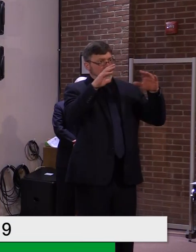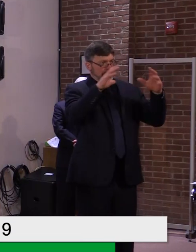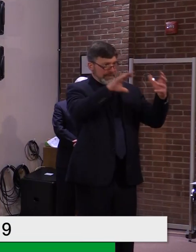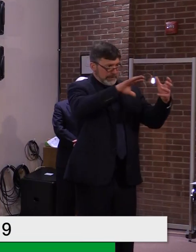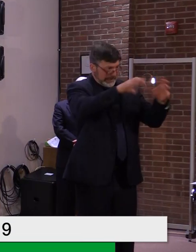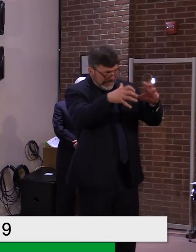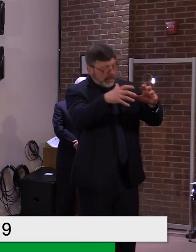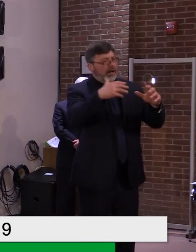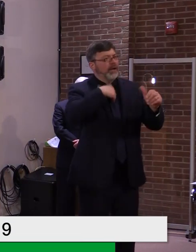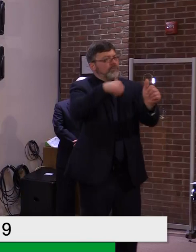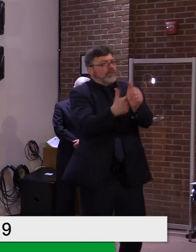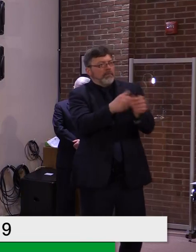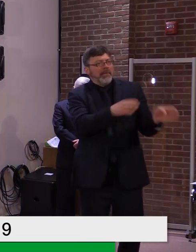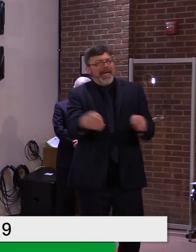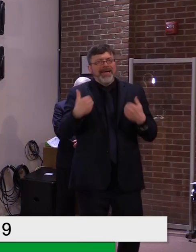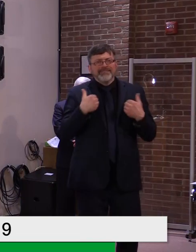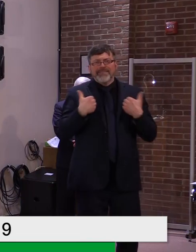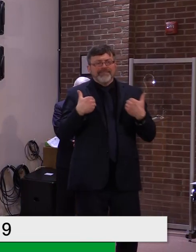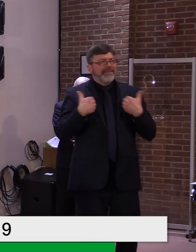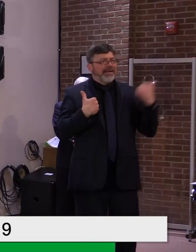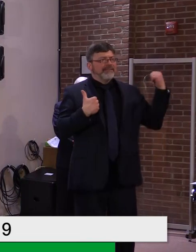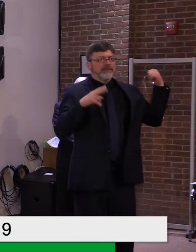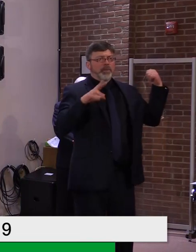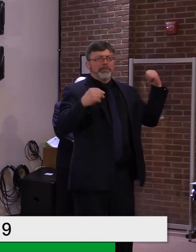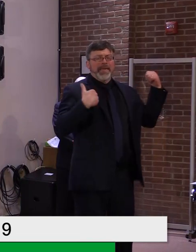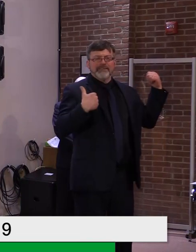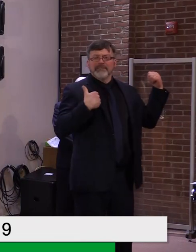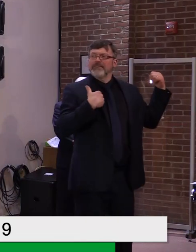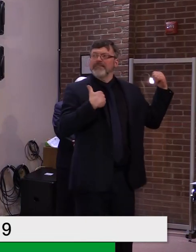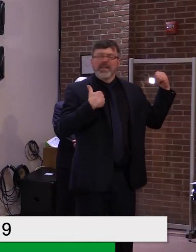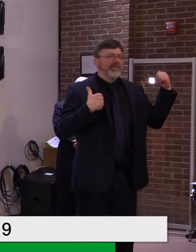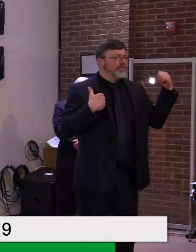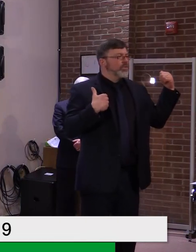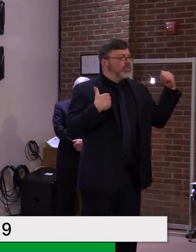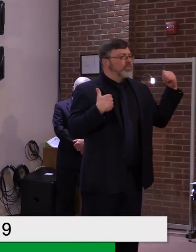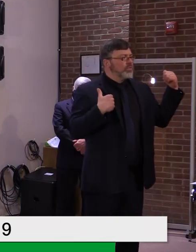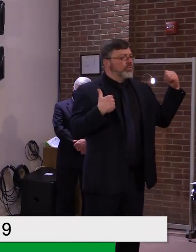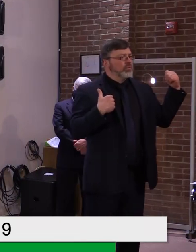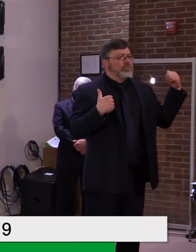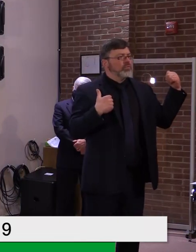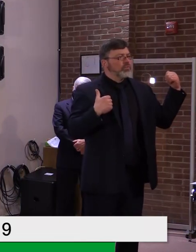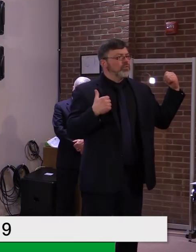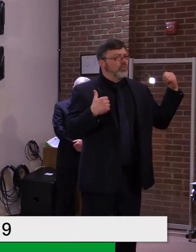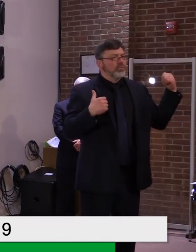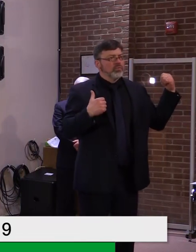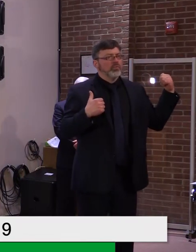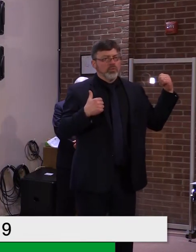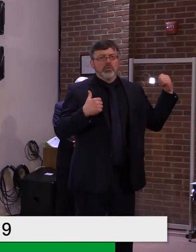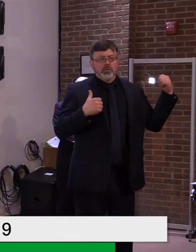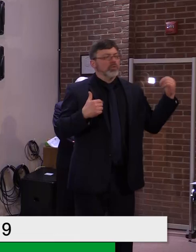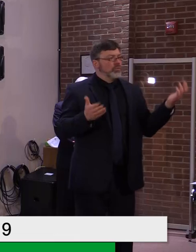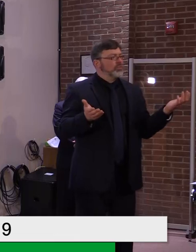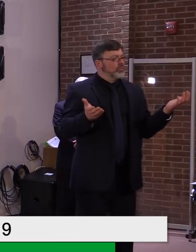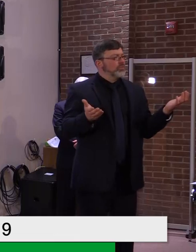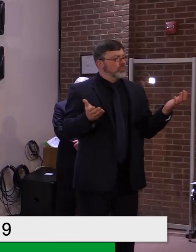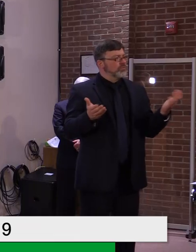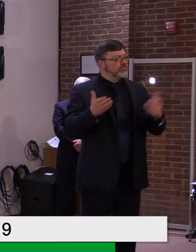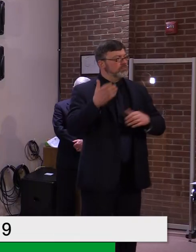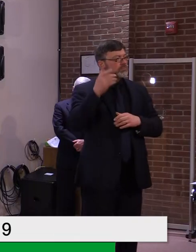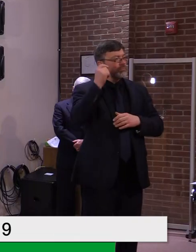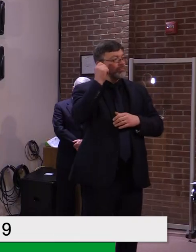things to do between what exists now and the word you mentioned, you know, shutting down the